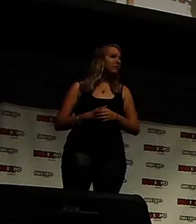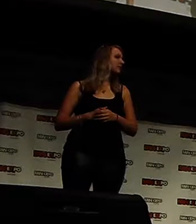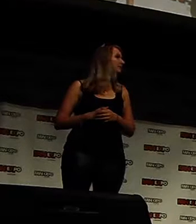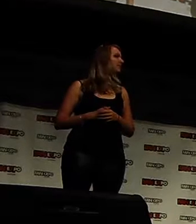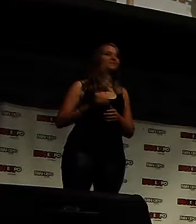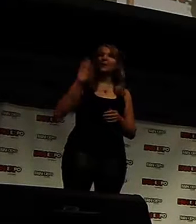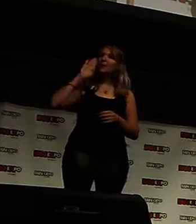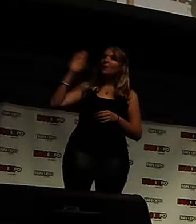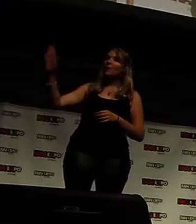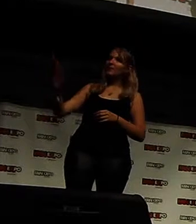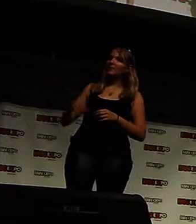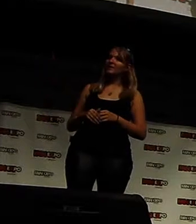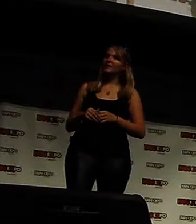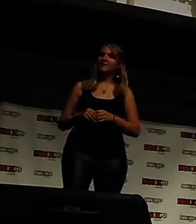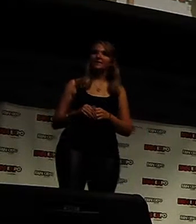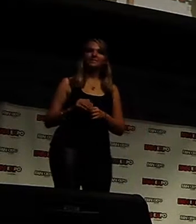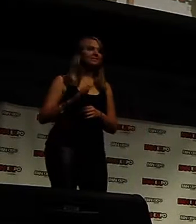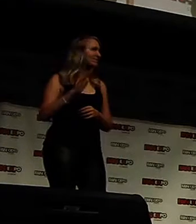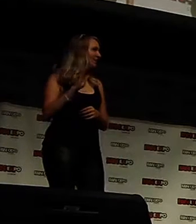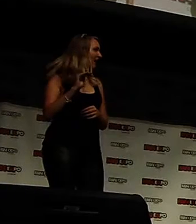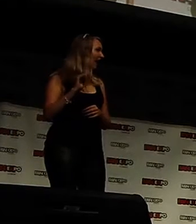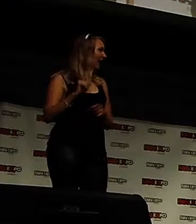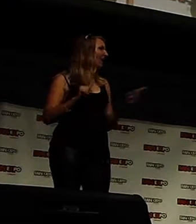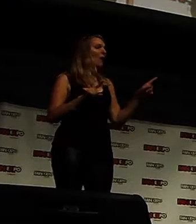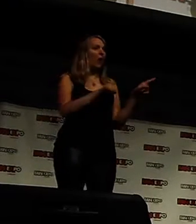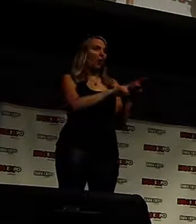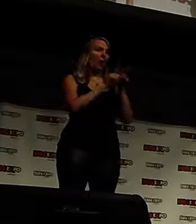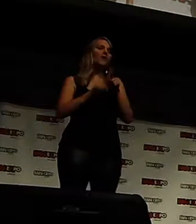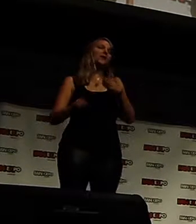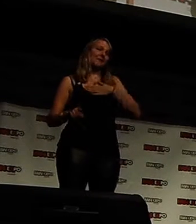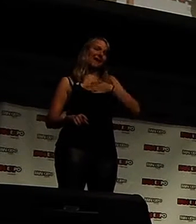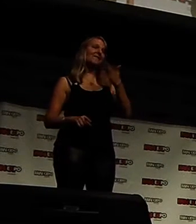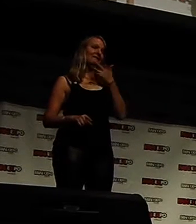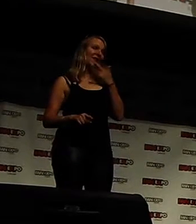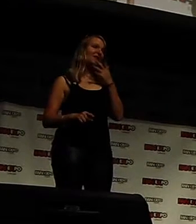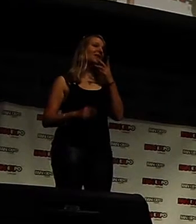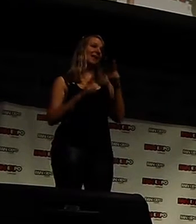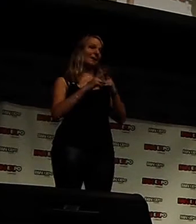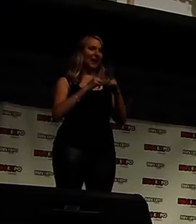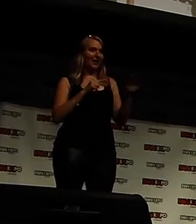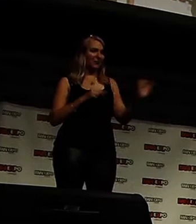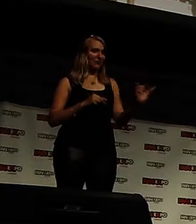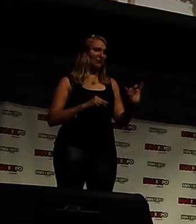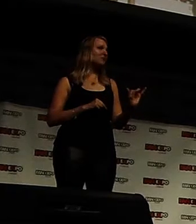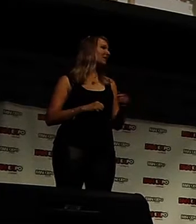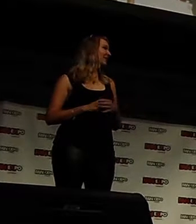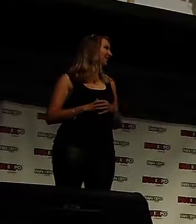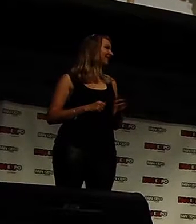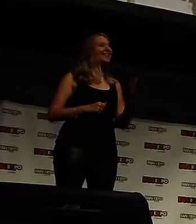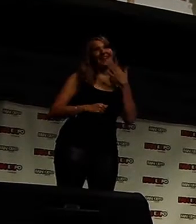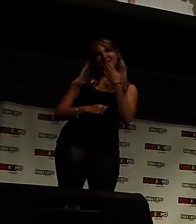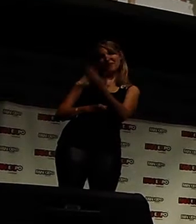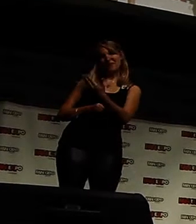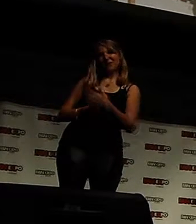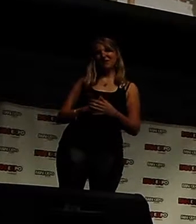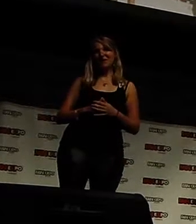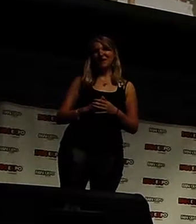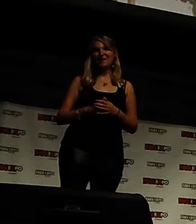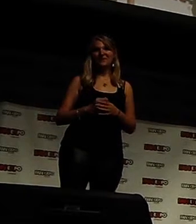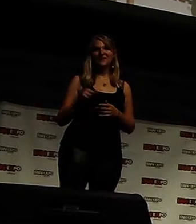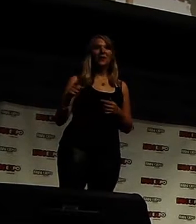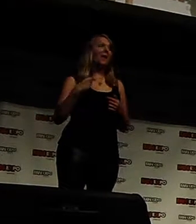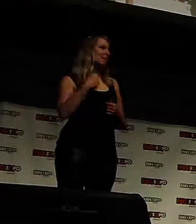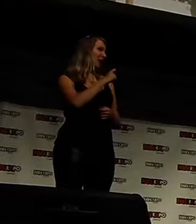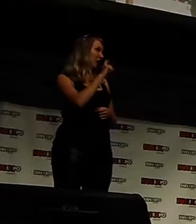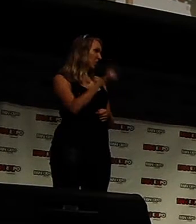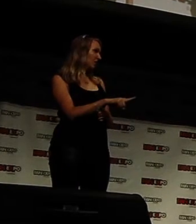Cool. Hello there. Also, you're my also favorite. Thank you. So my